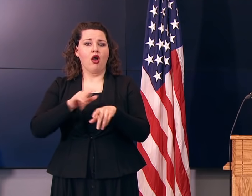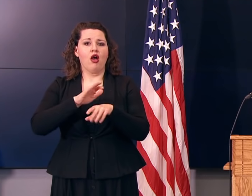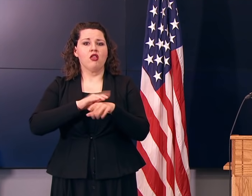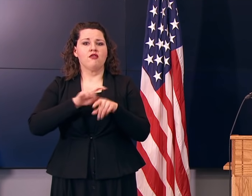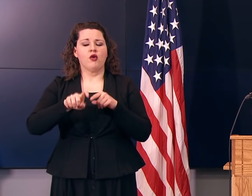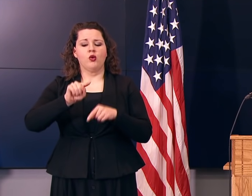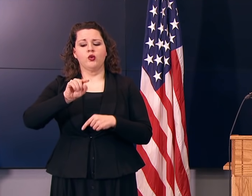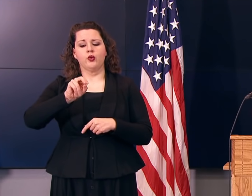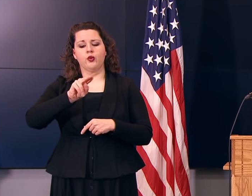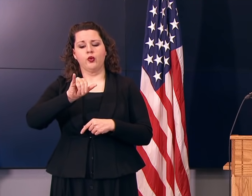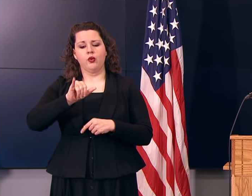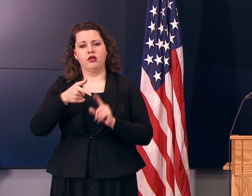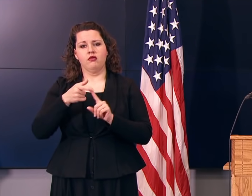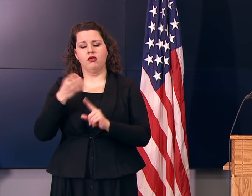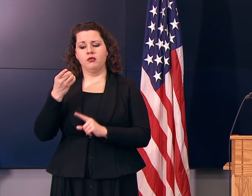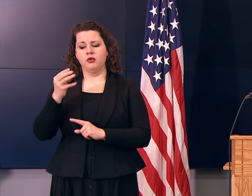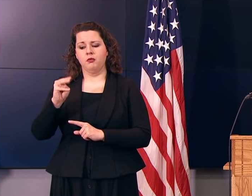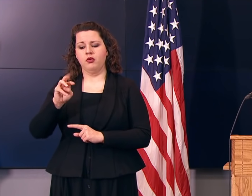ahead.